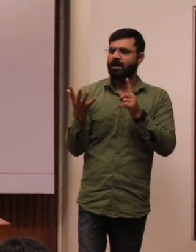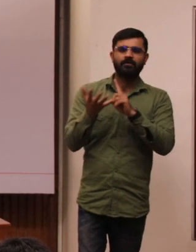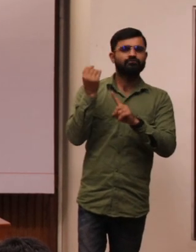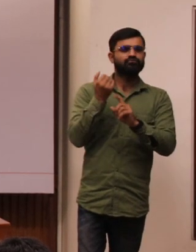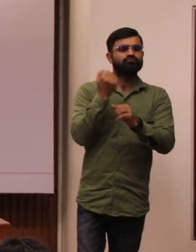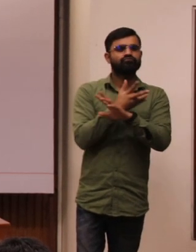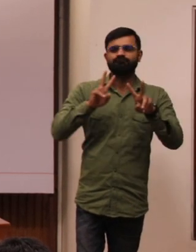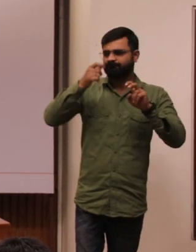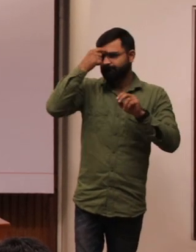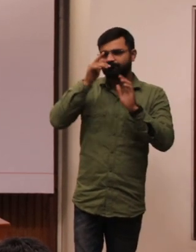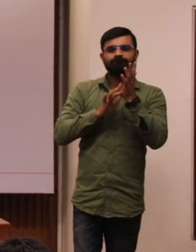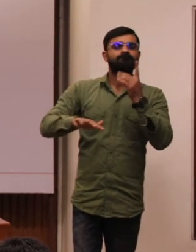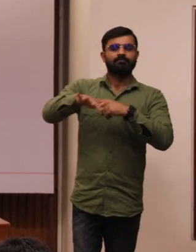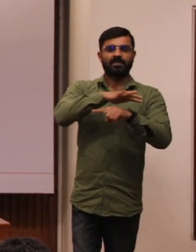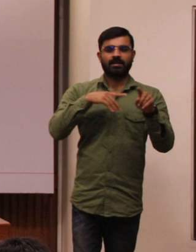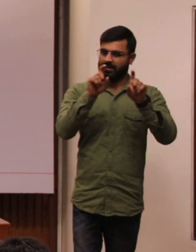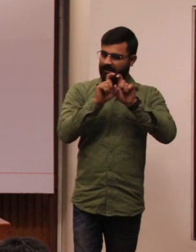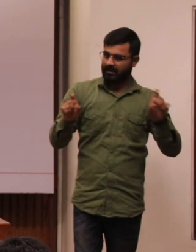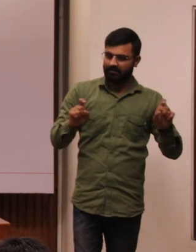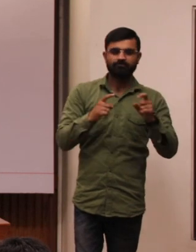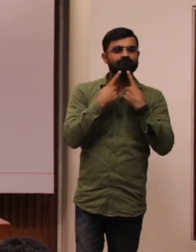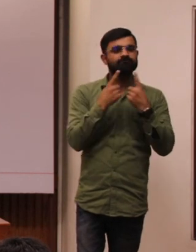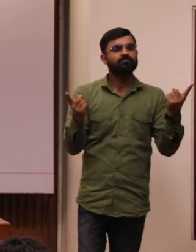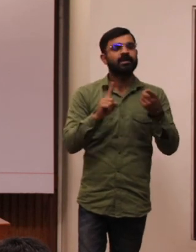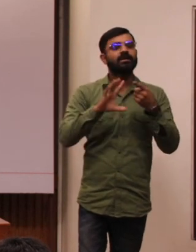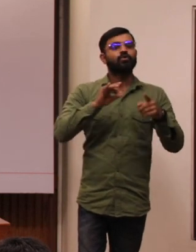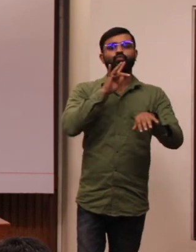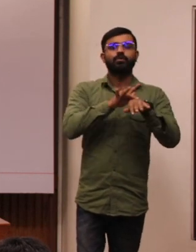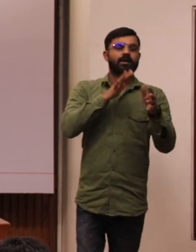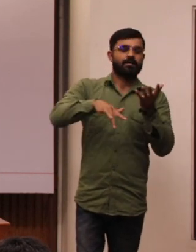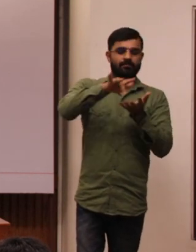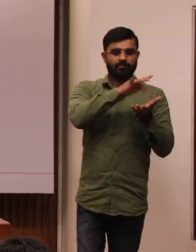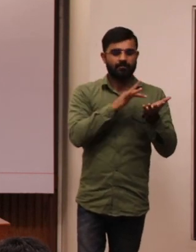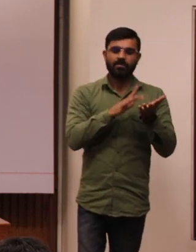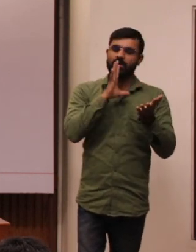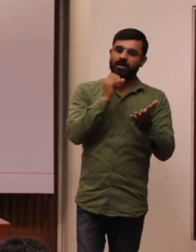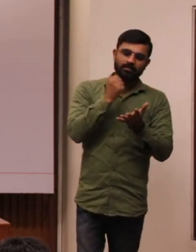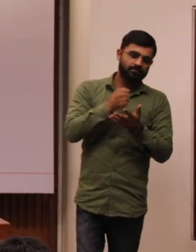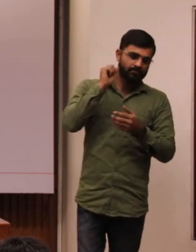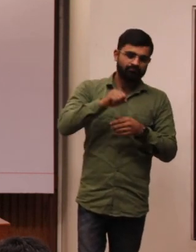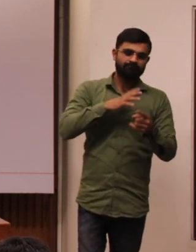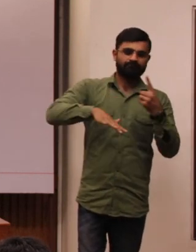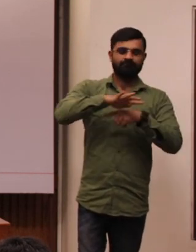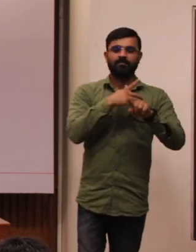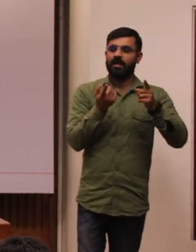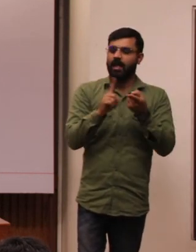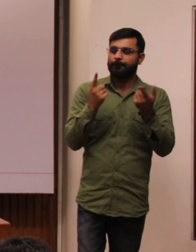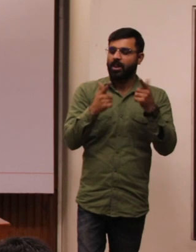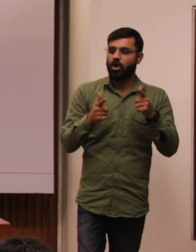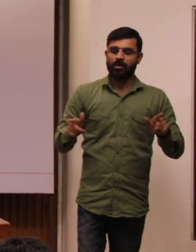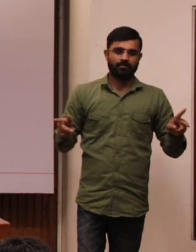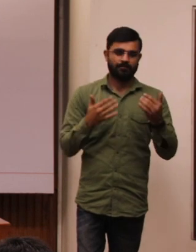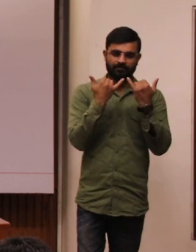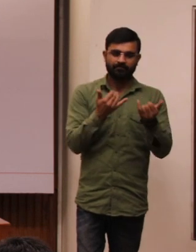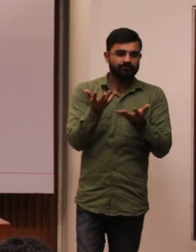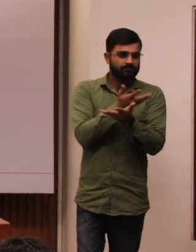on issues related to environment clearance, declaration of eco-sensitive zones, and compensation for environmental damages.